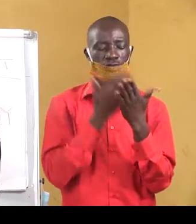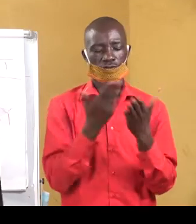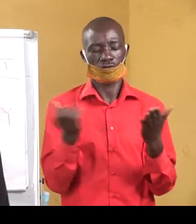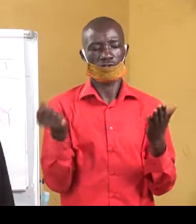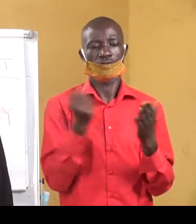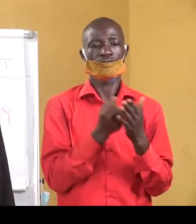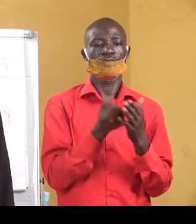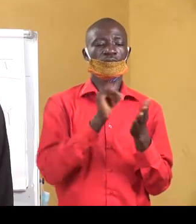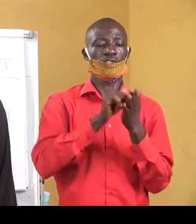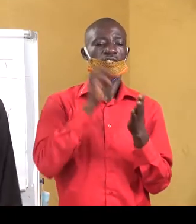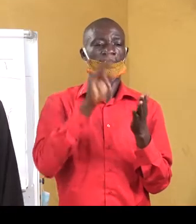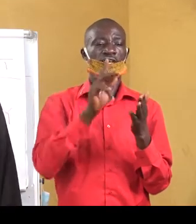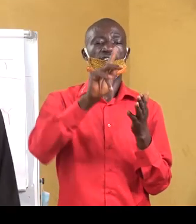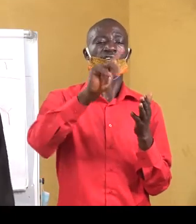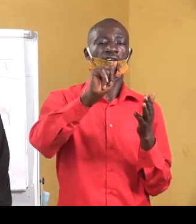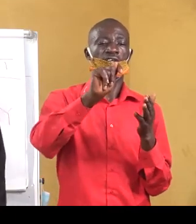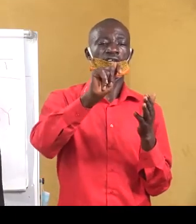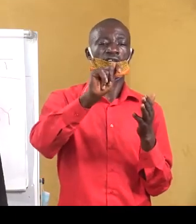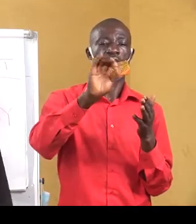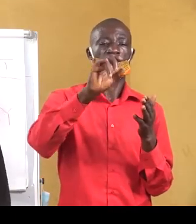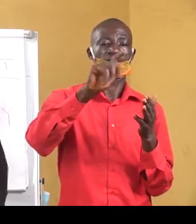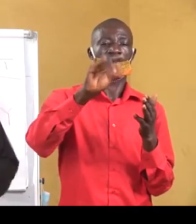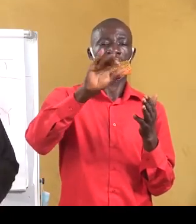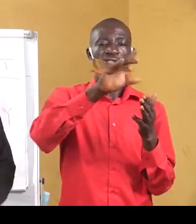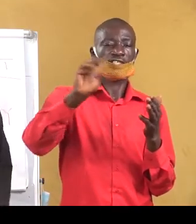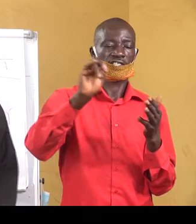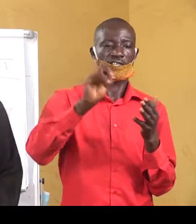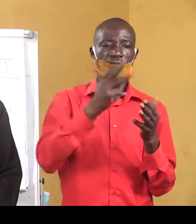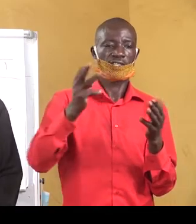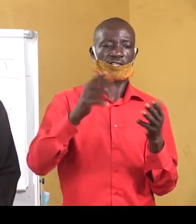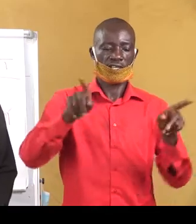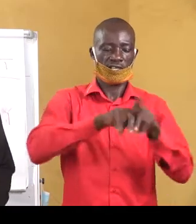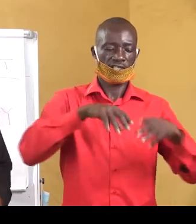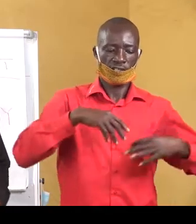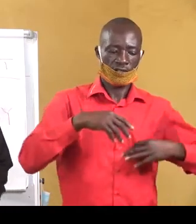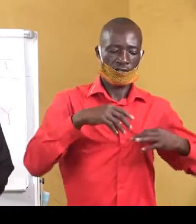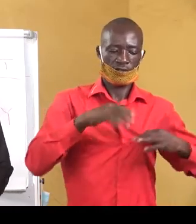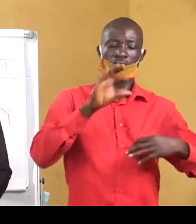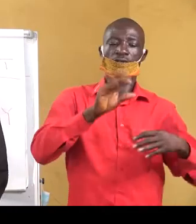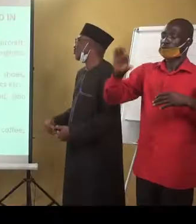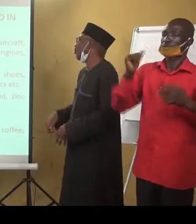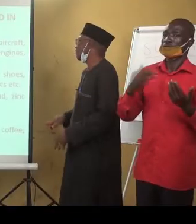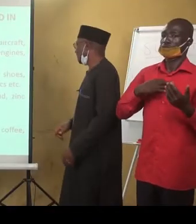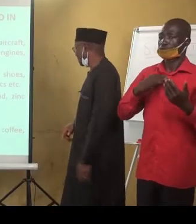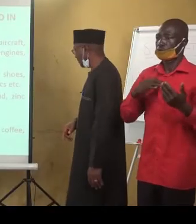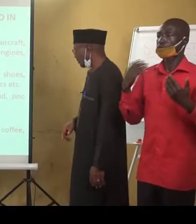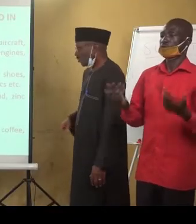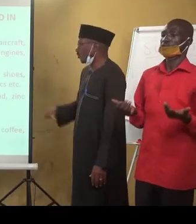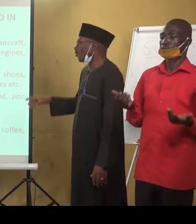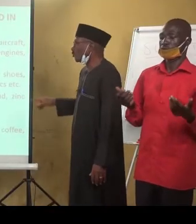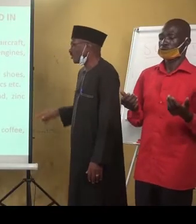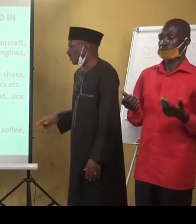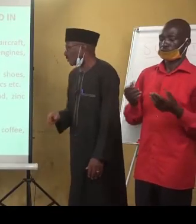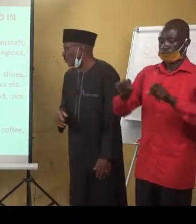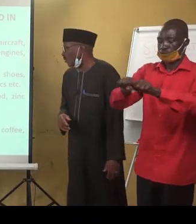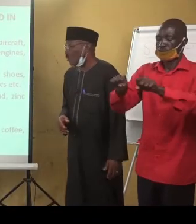goods? These are textiles material, like clothes. Textile material like clothes,